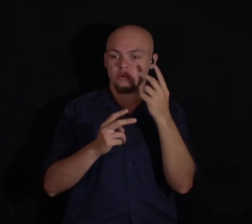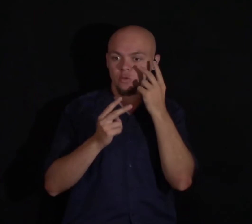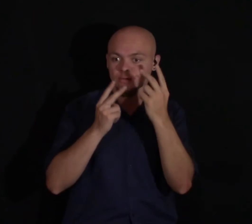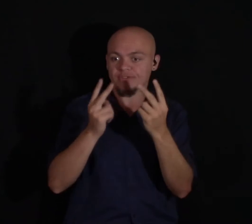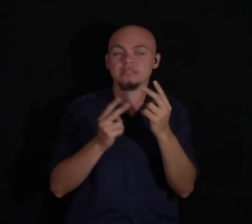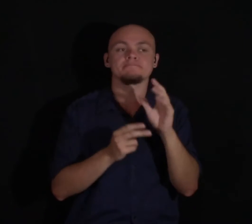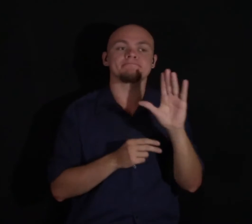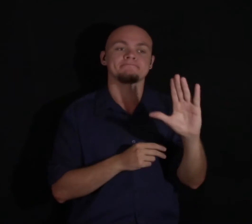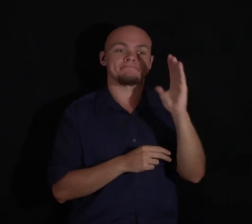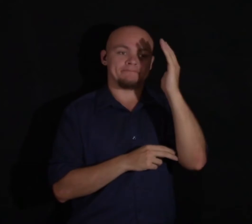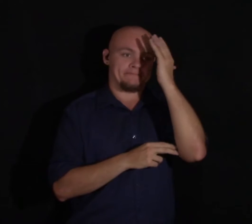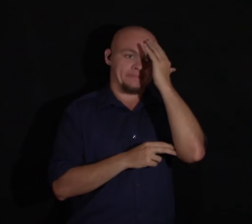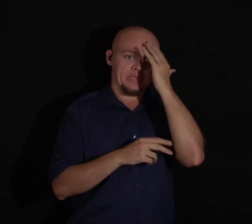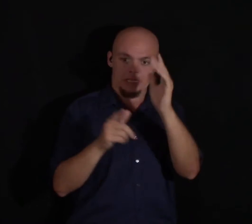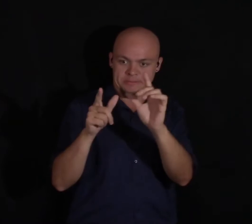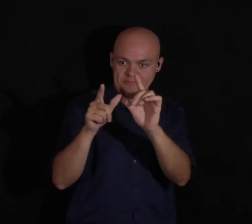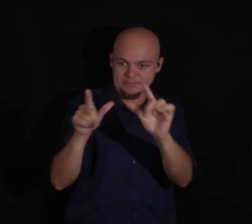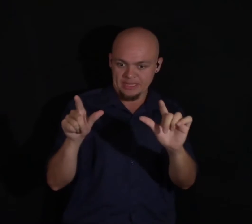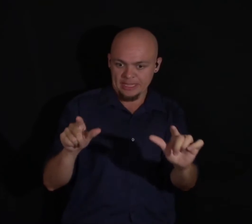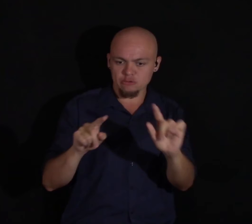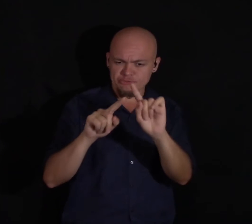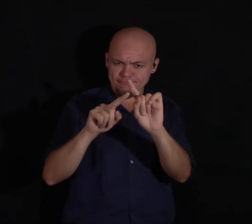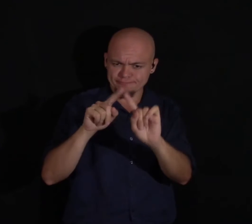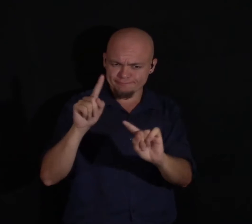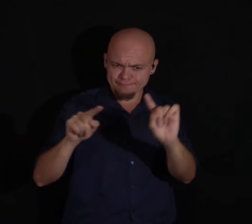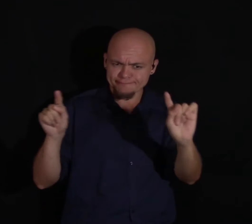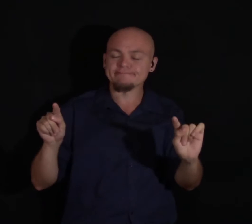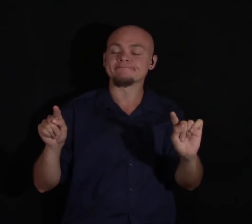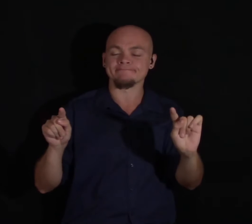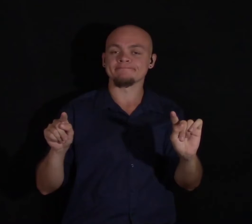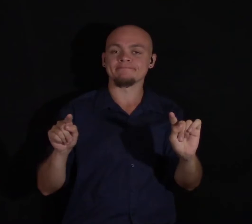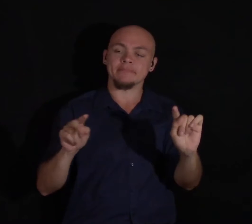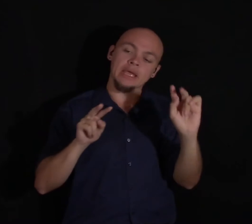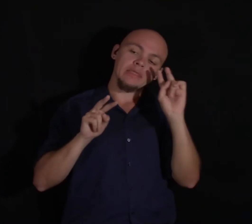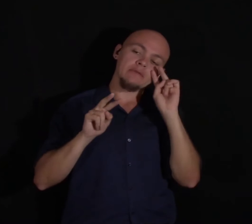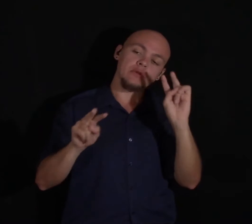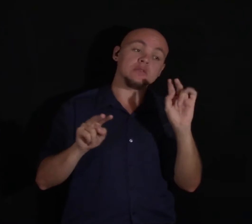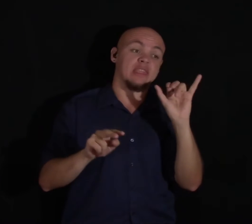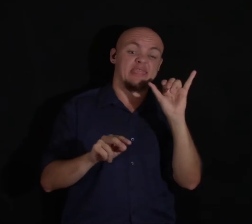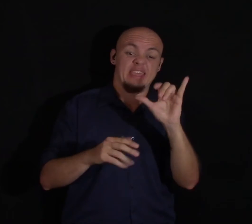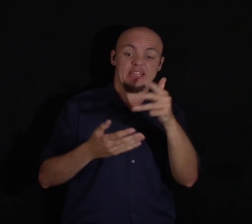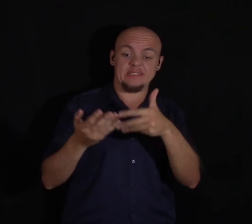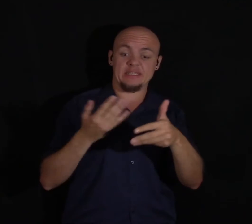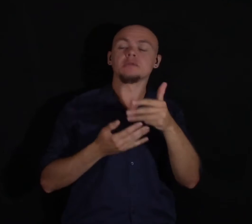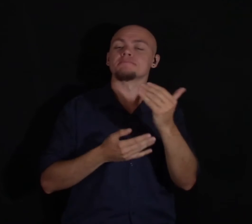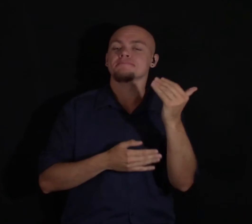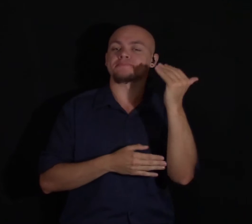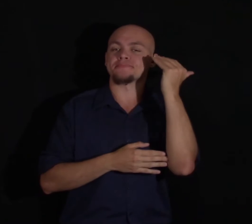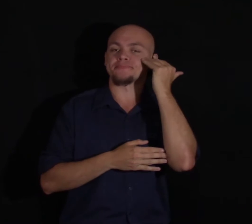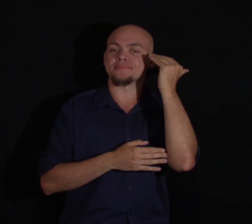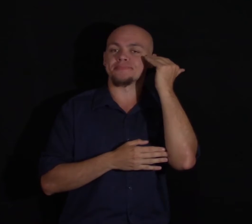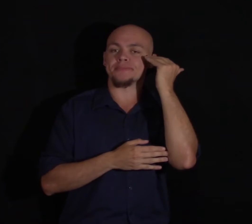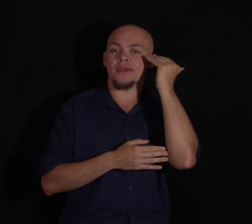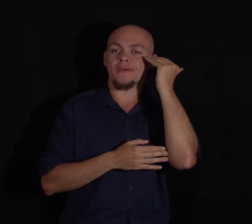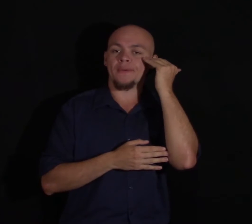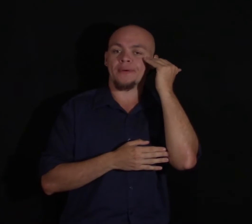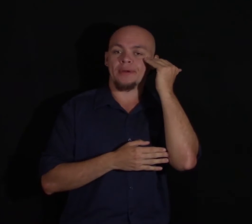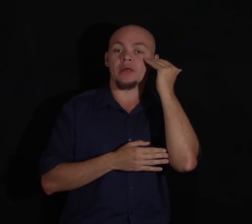of its various languages, and in the views he had taken of its society, the means of materially assisting the progress of